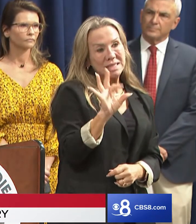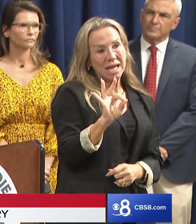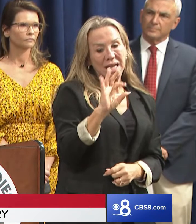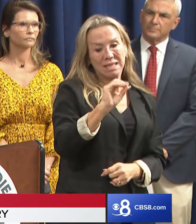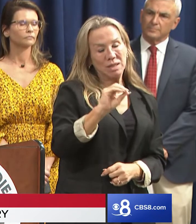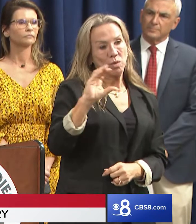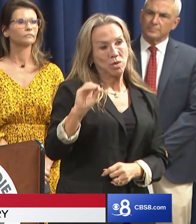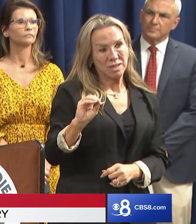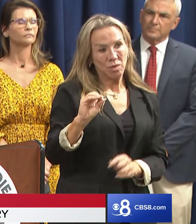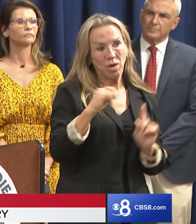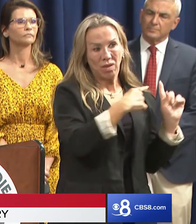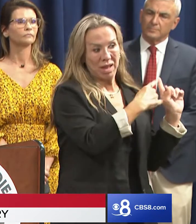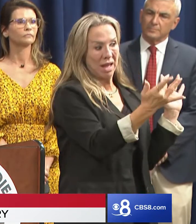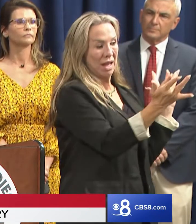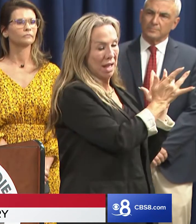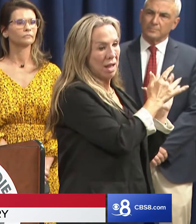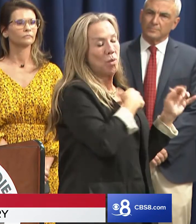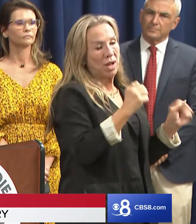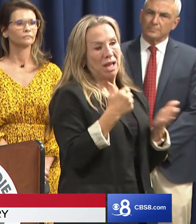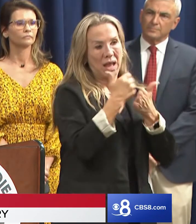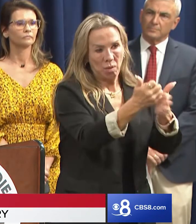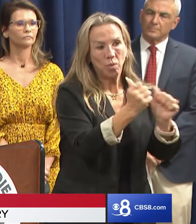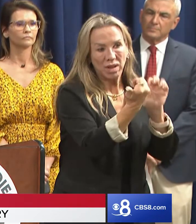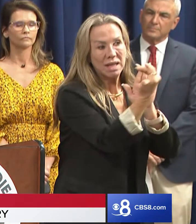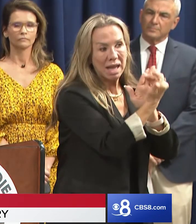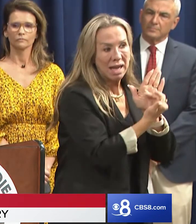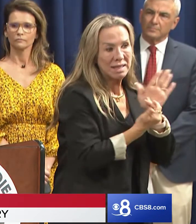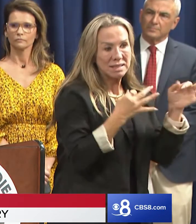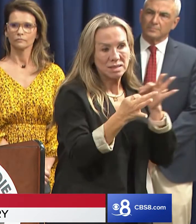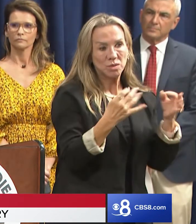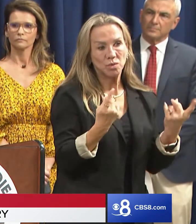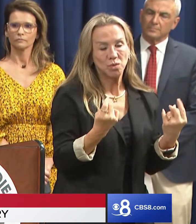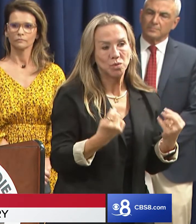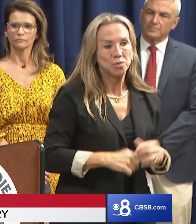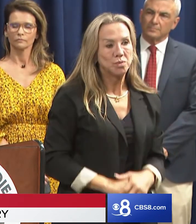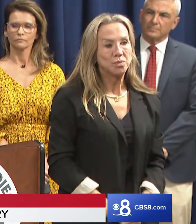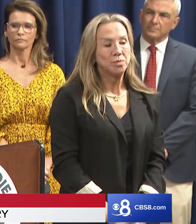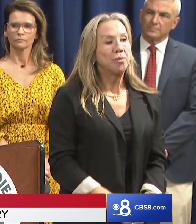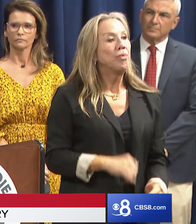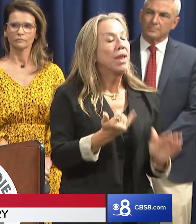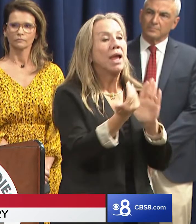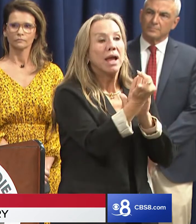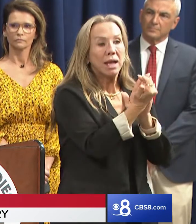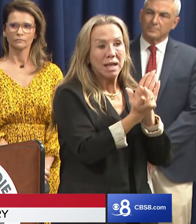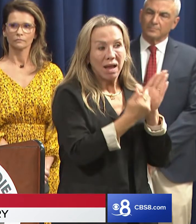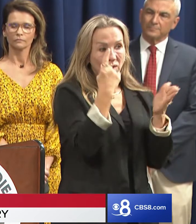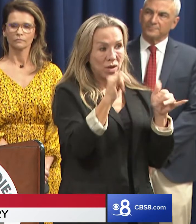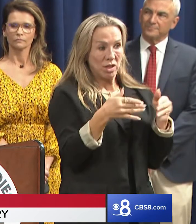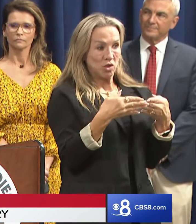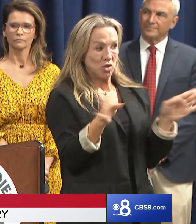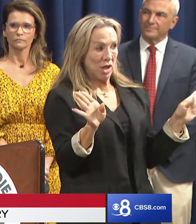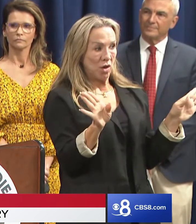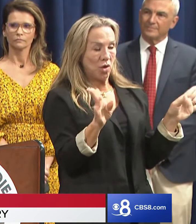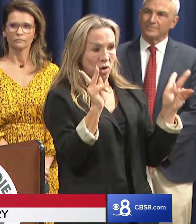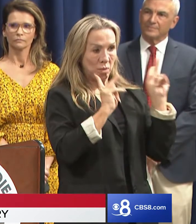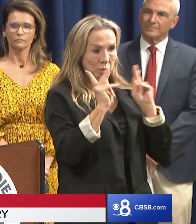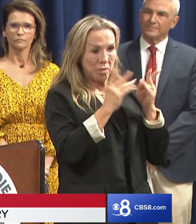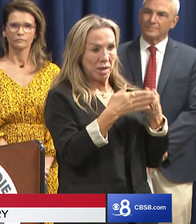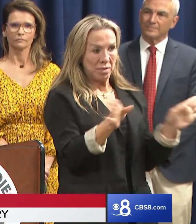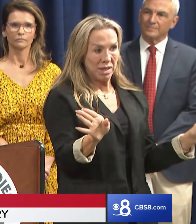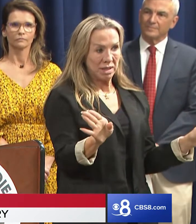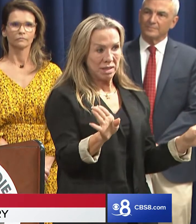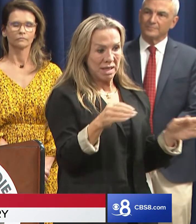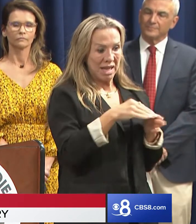858-505-6900 so that we can help provide you with some guidance. Now, some guidance for the general public at large in these